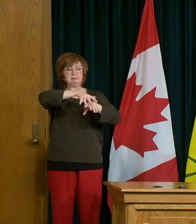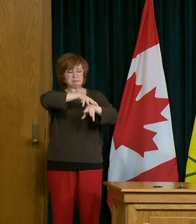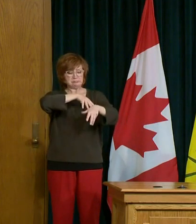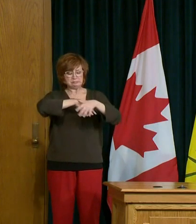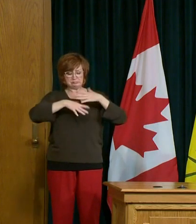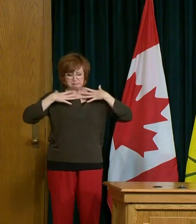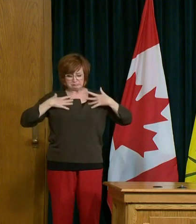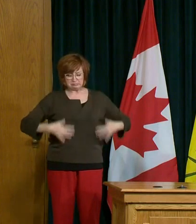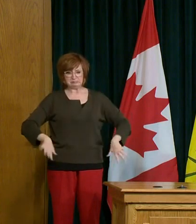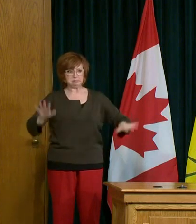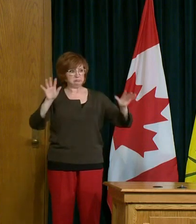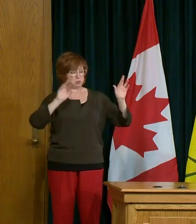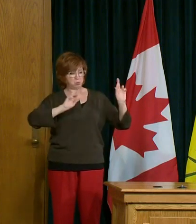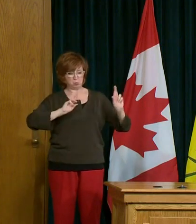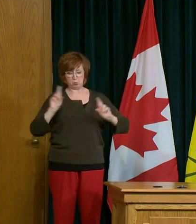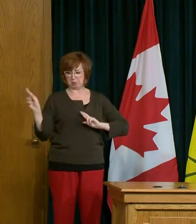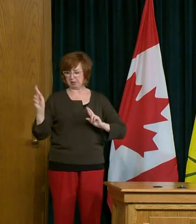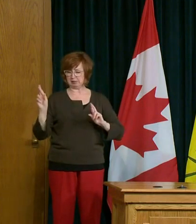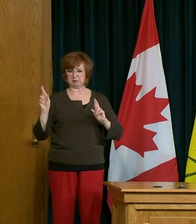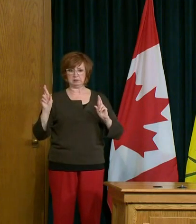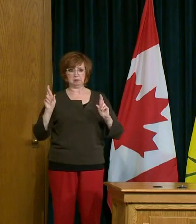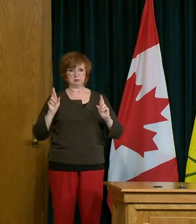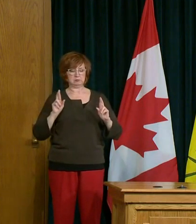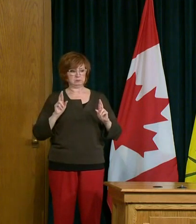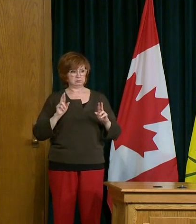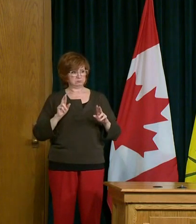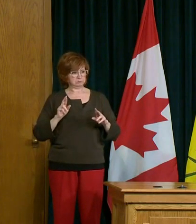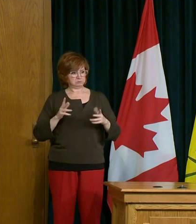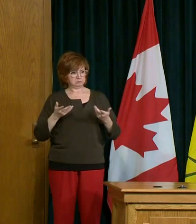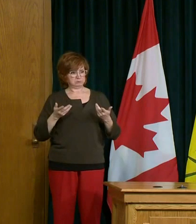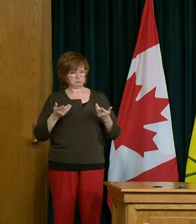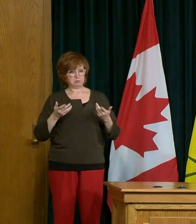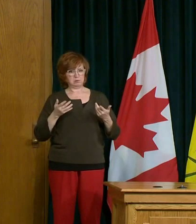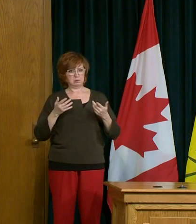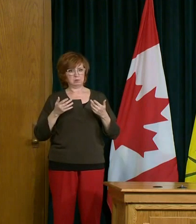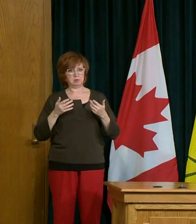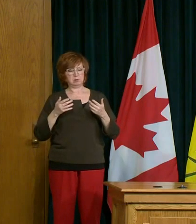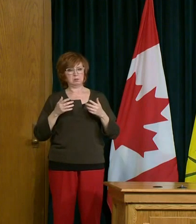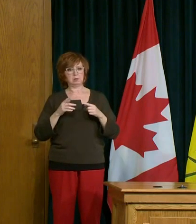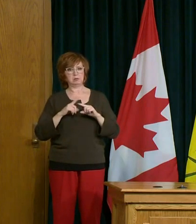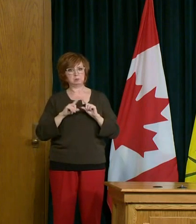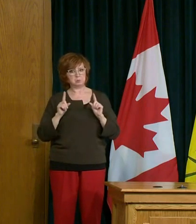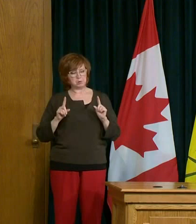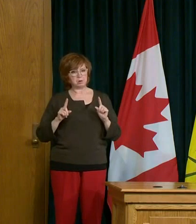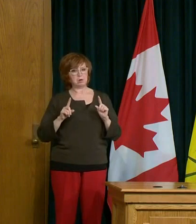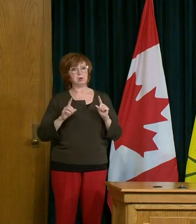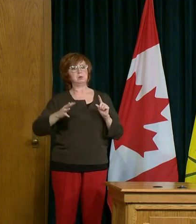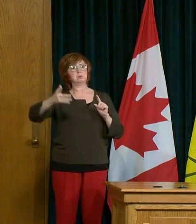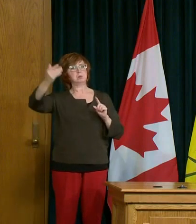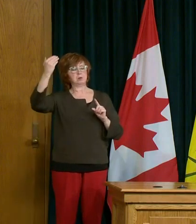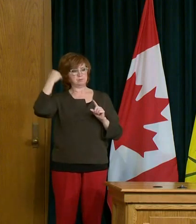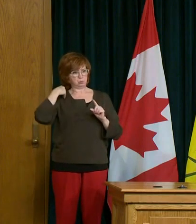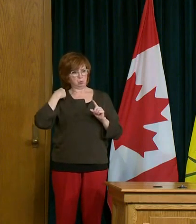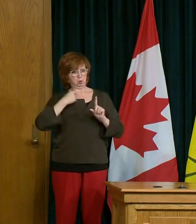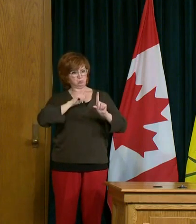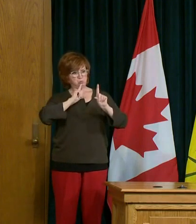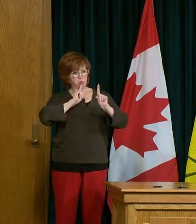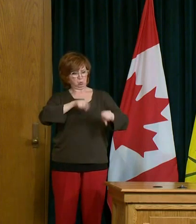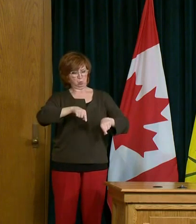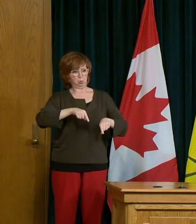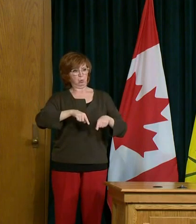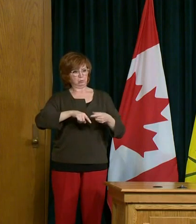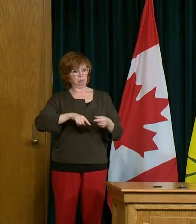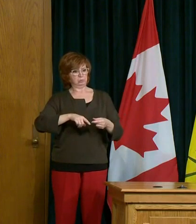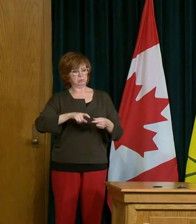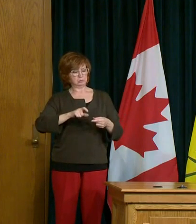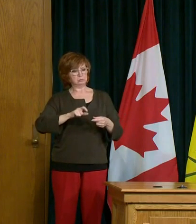officer orders in place that were very specific to certain staff at a specific point in time that are not generalizable